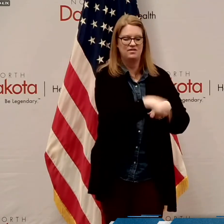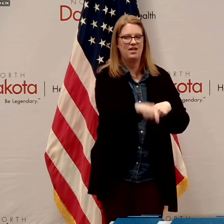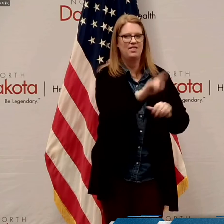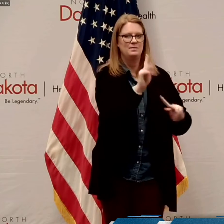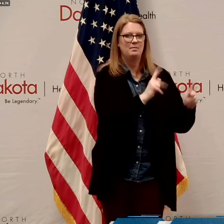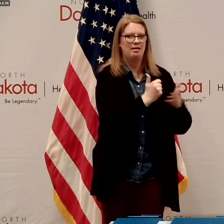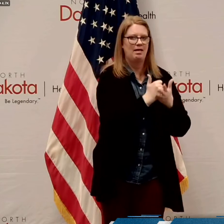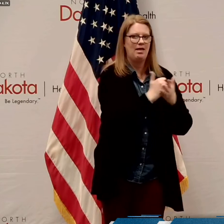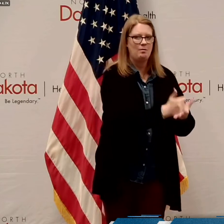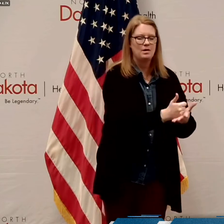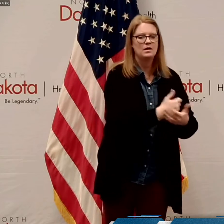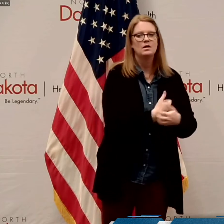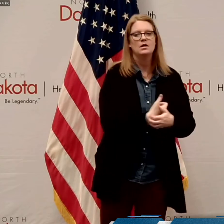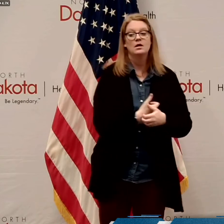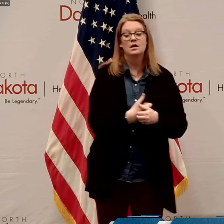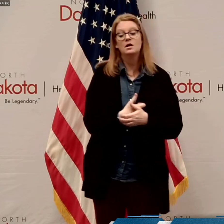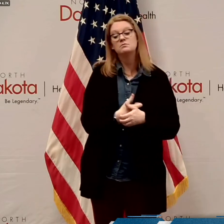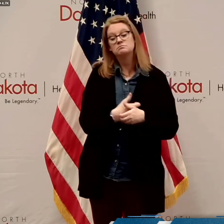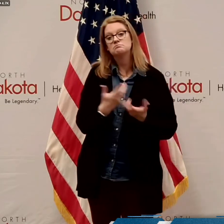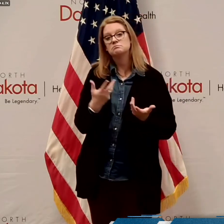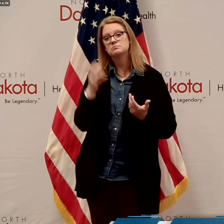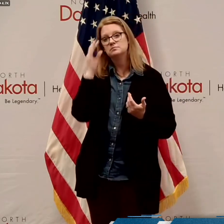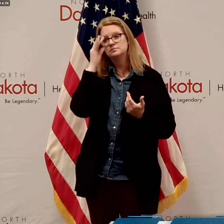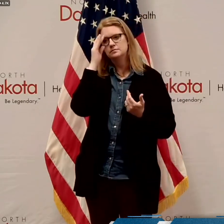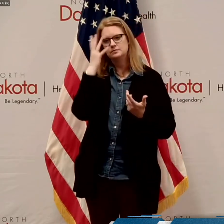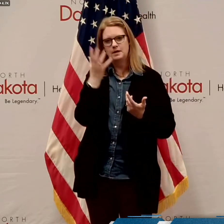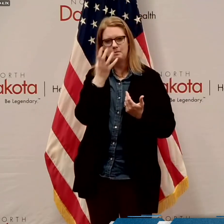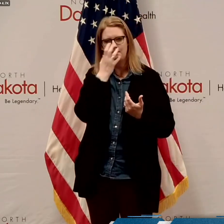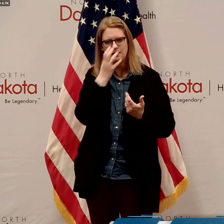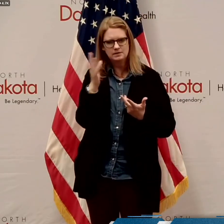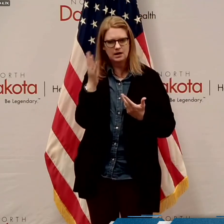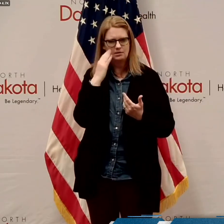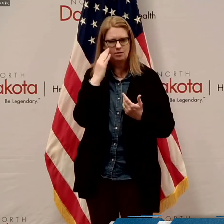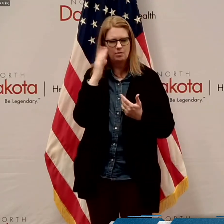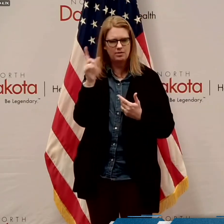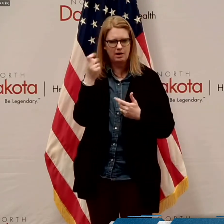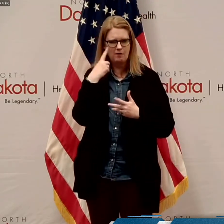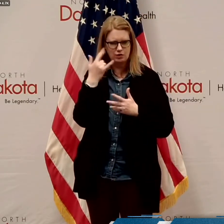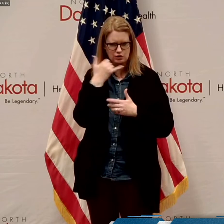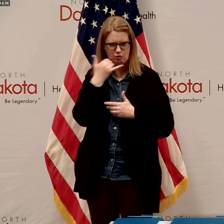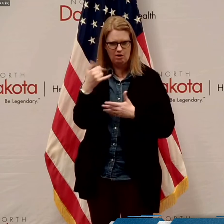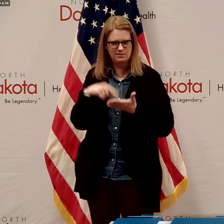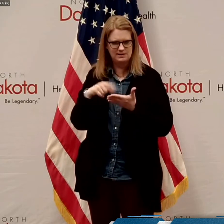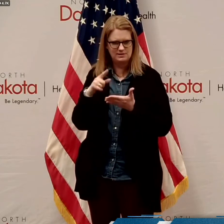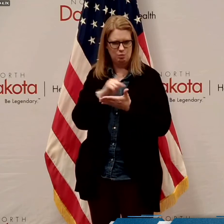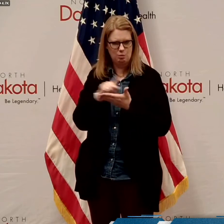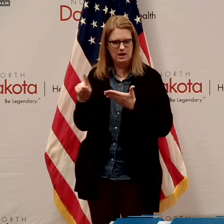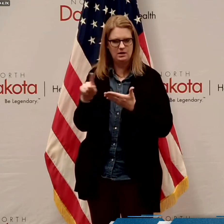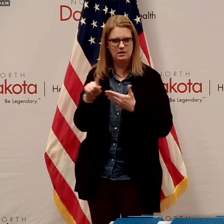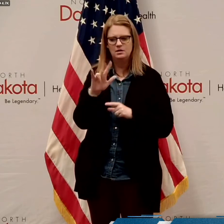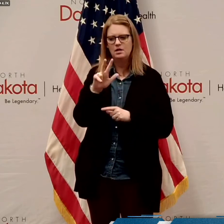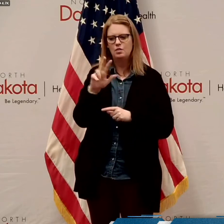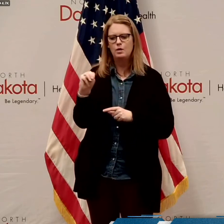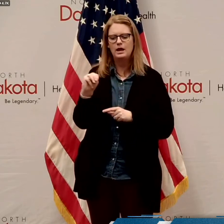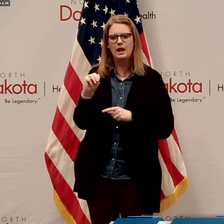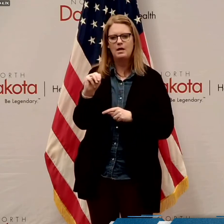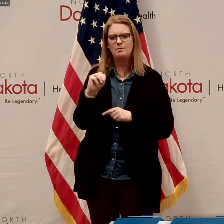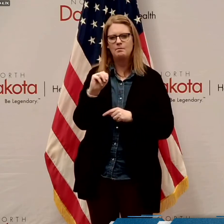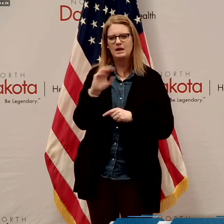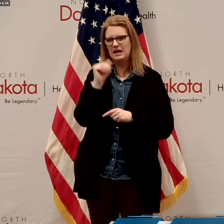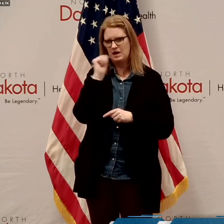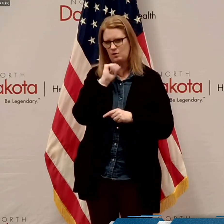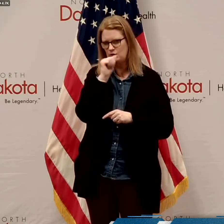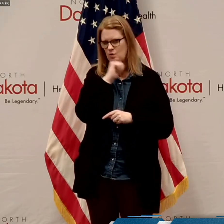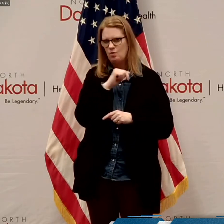that there are masks. On one of the governor's calls I was on this week, 3M and their plant in Arizona